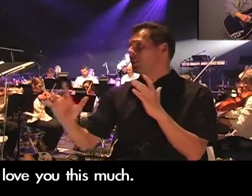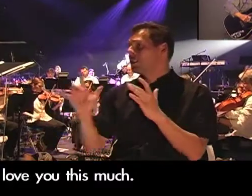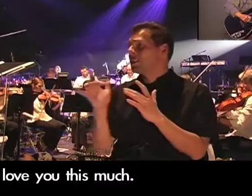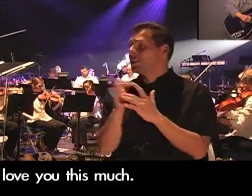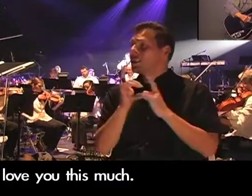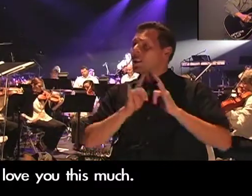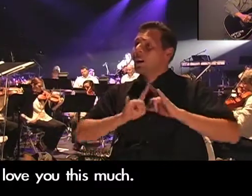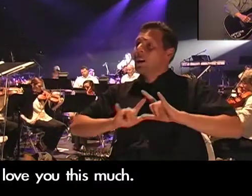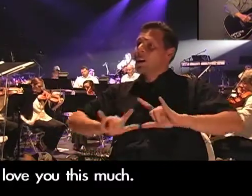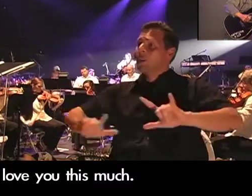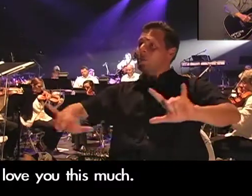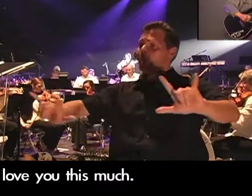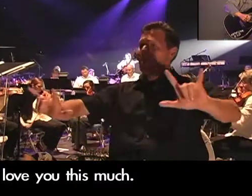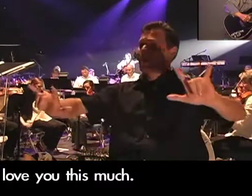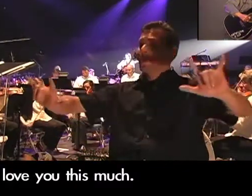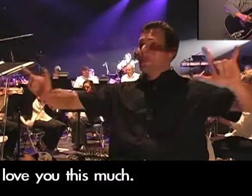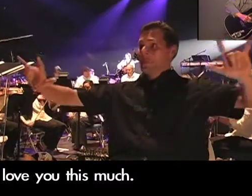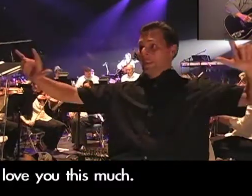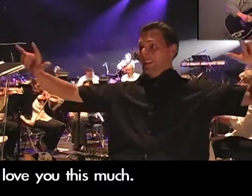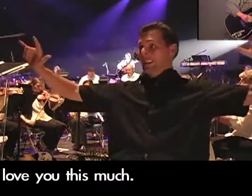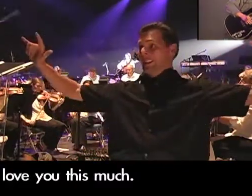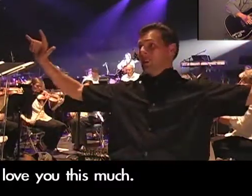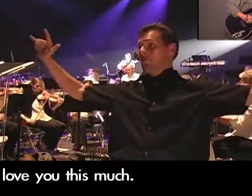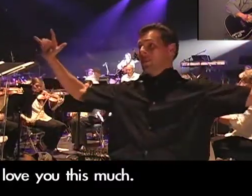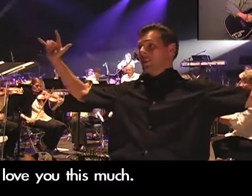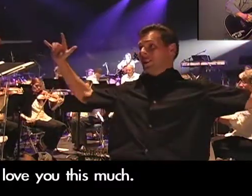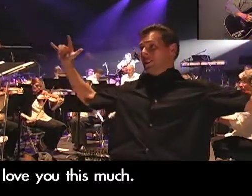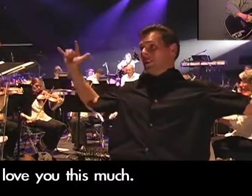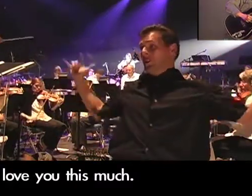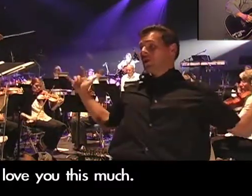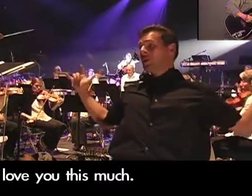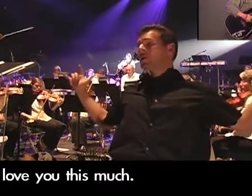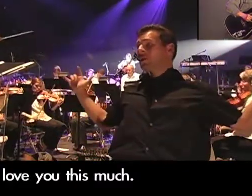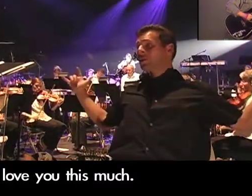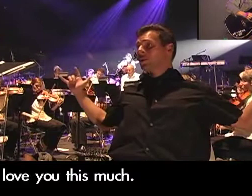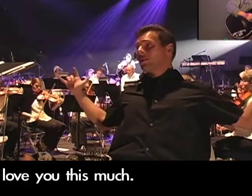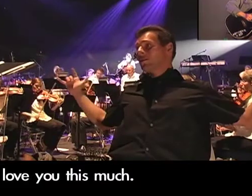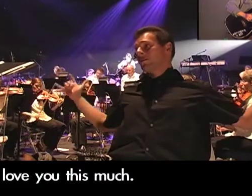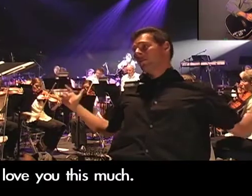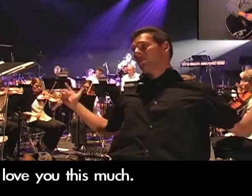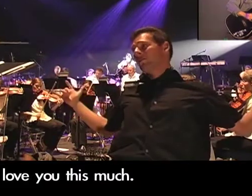I love you this much.